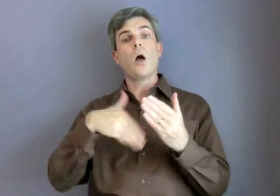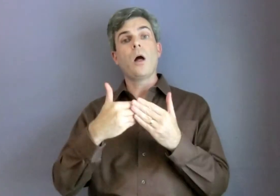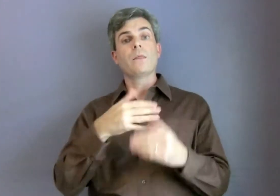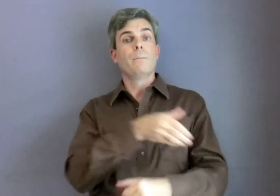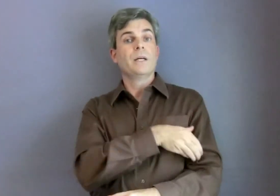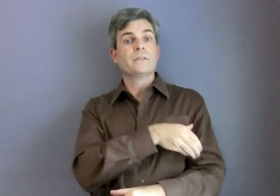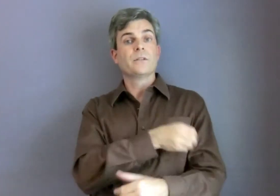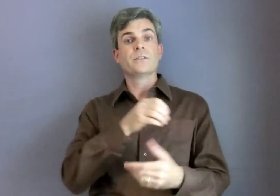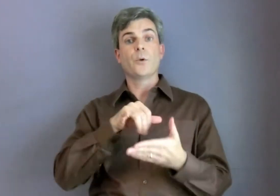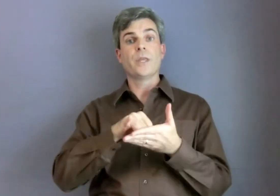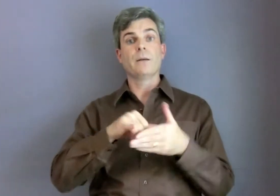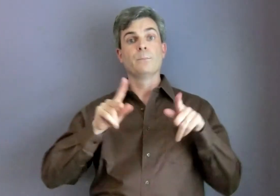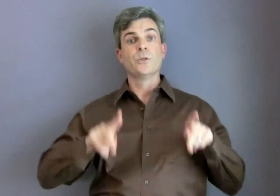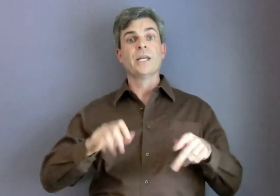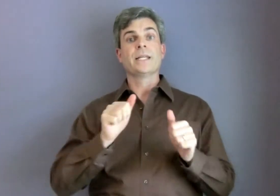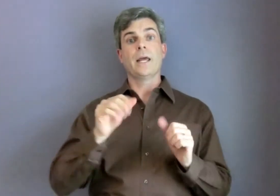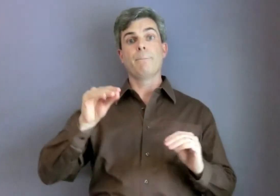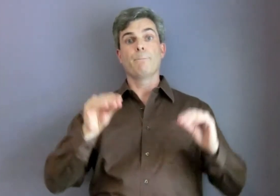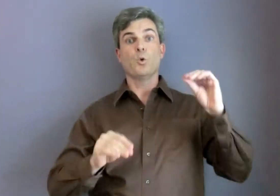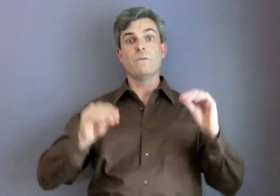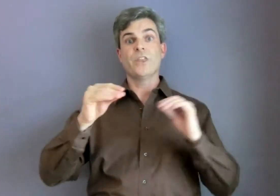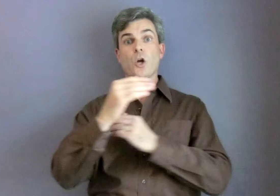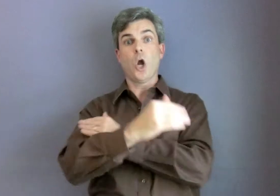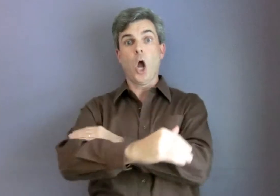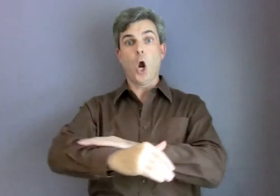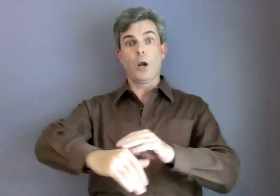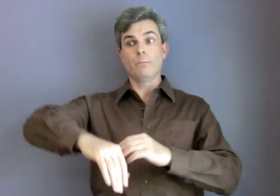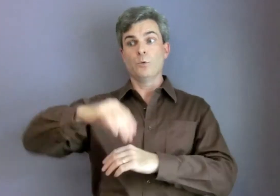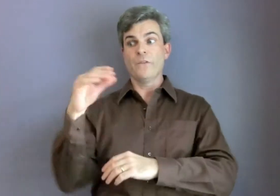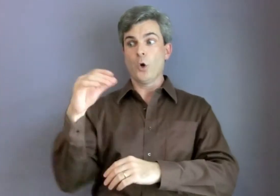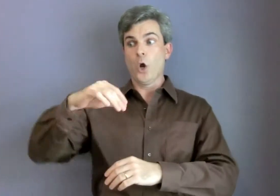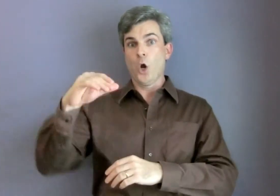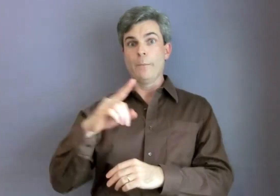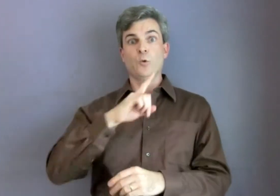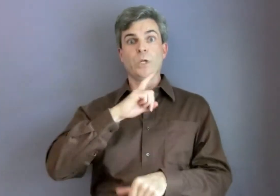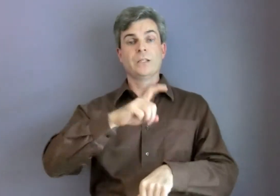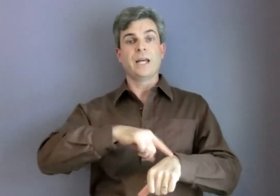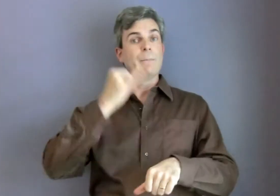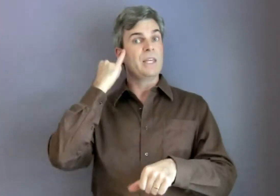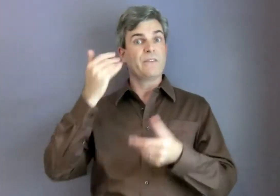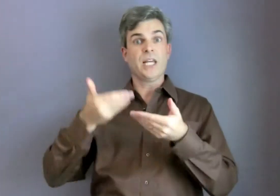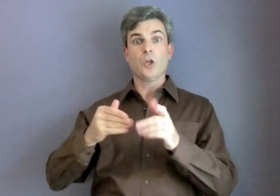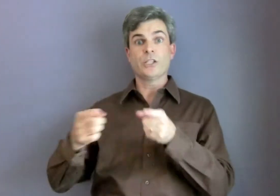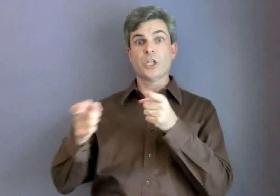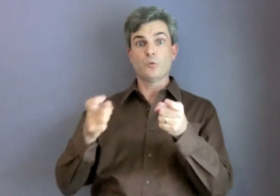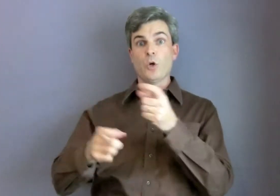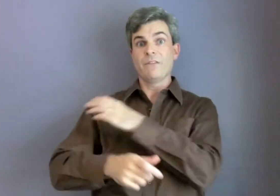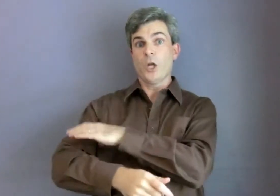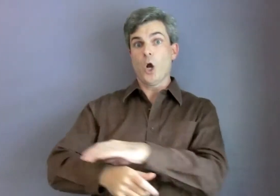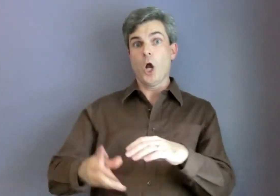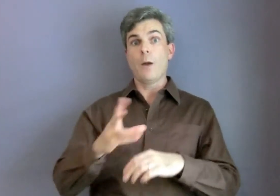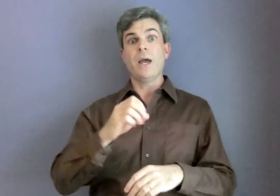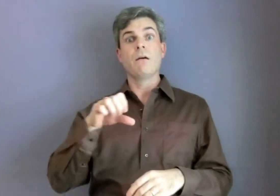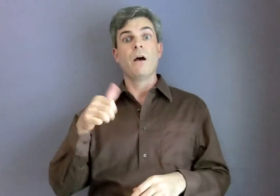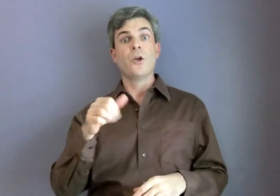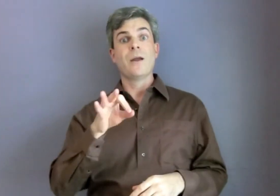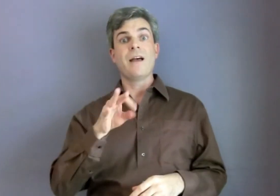be able to move their arm, let's say, in real time if they've lost control of their arm. And other FM devices implanted in fingertips, on